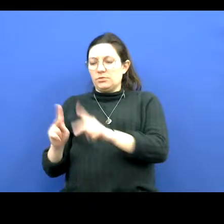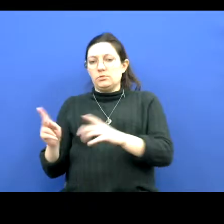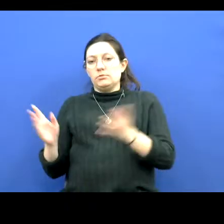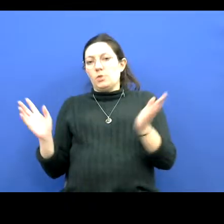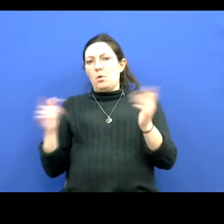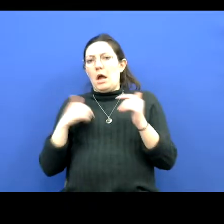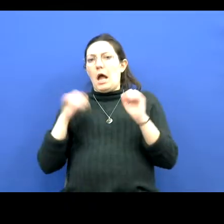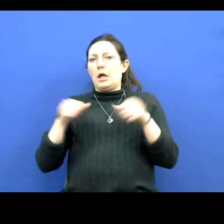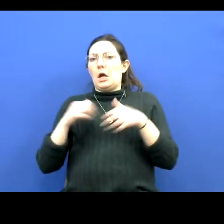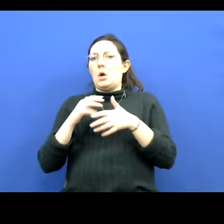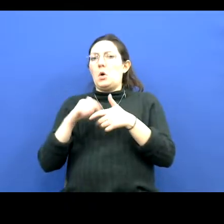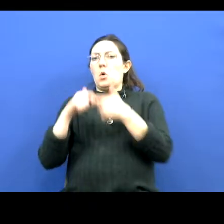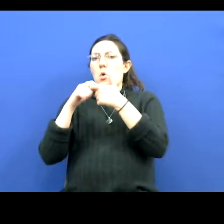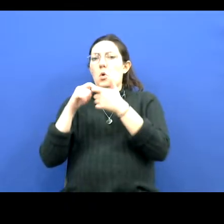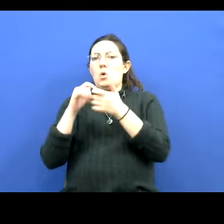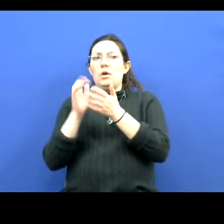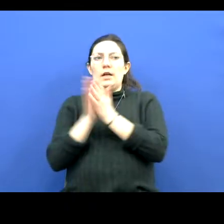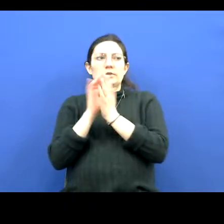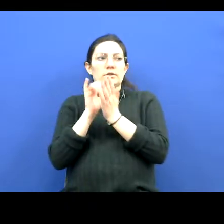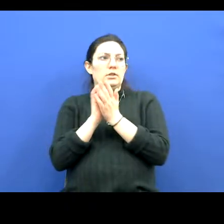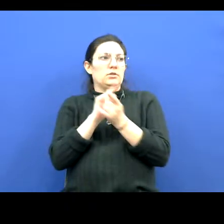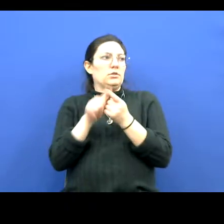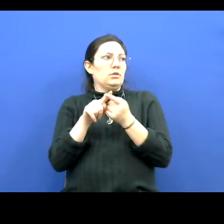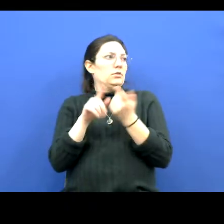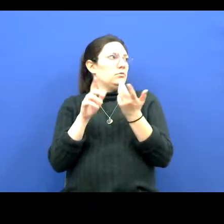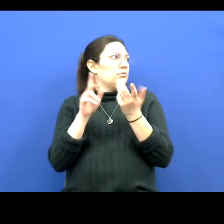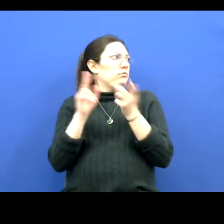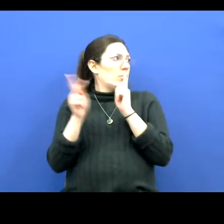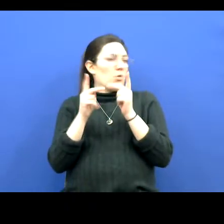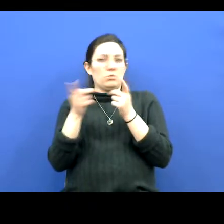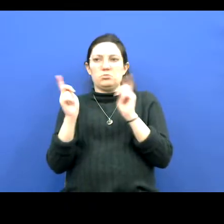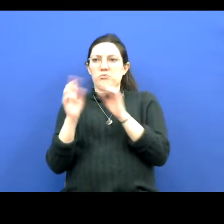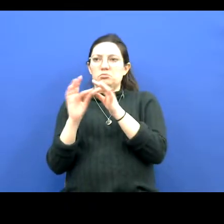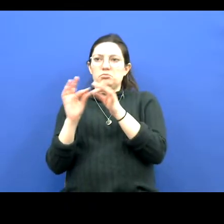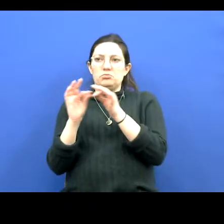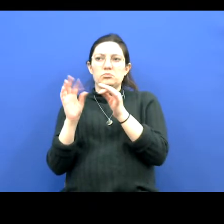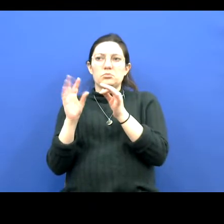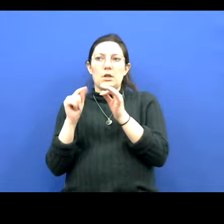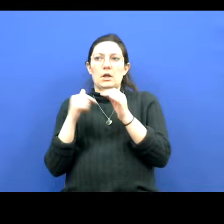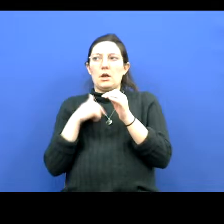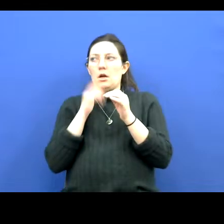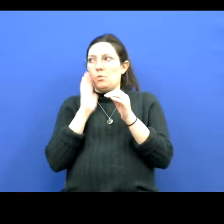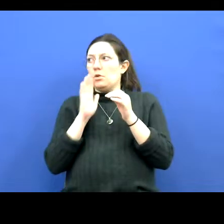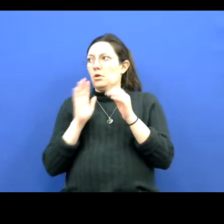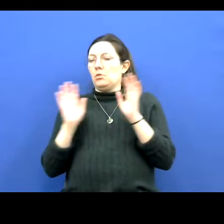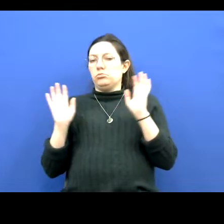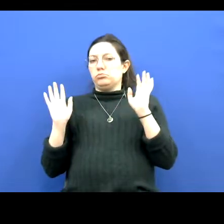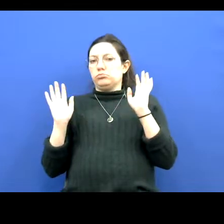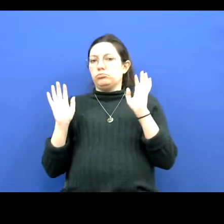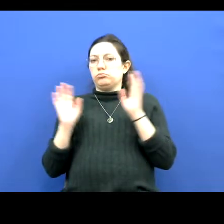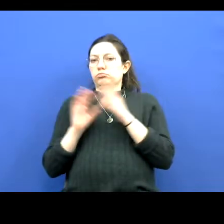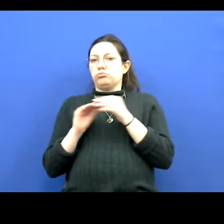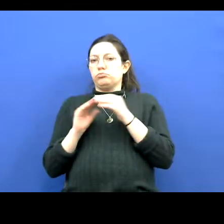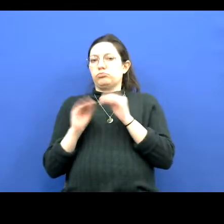off on asking that question until we hear from the folks, but I will say in general, that certainly aligns